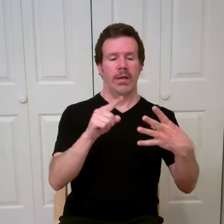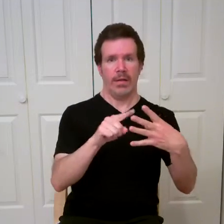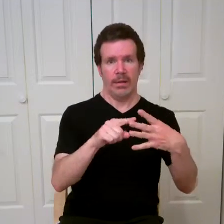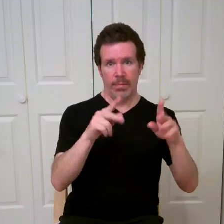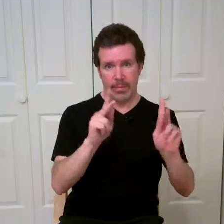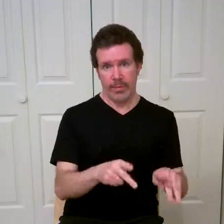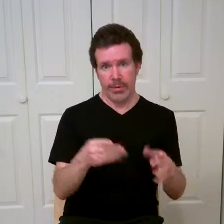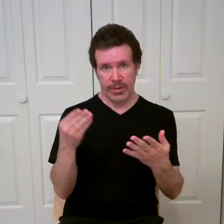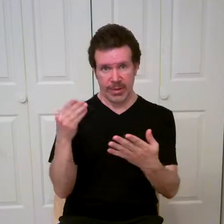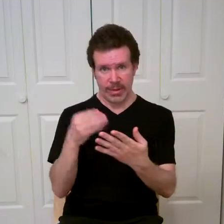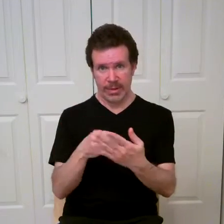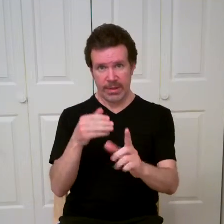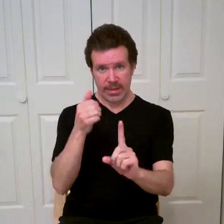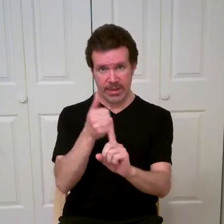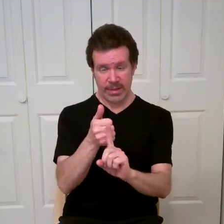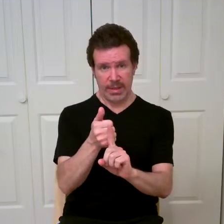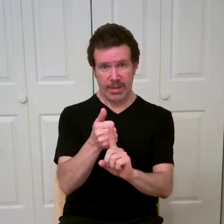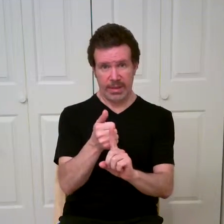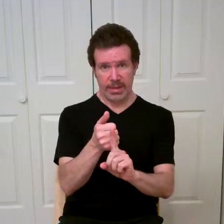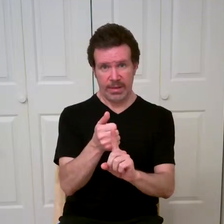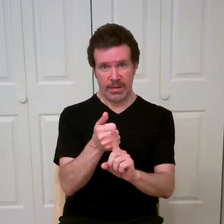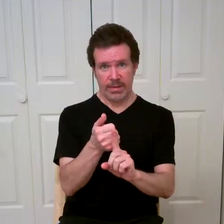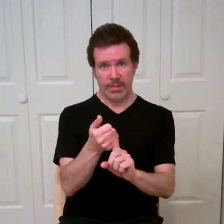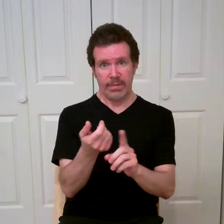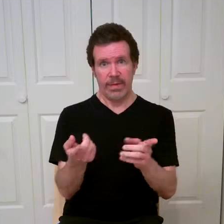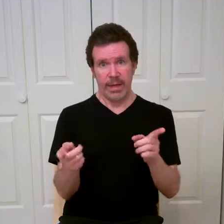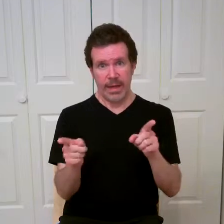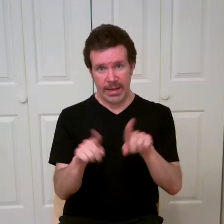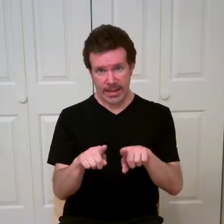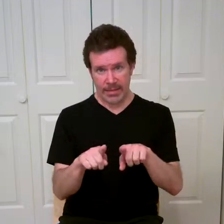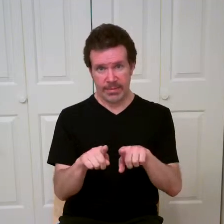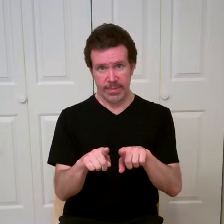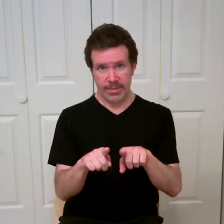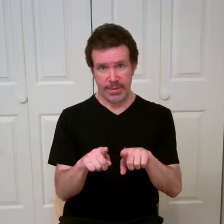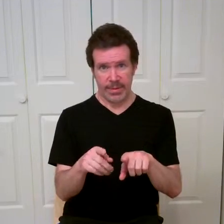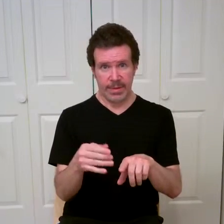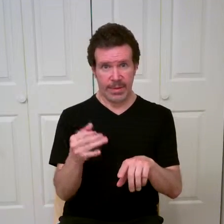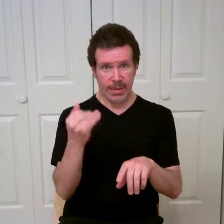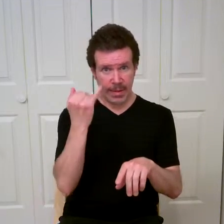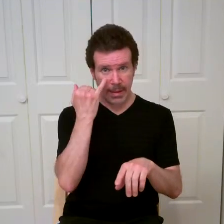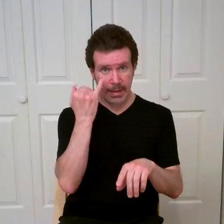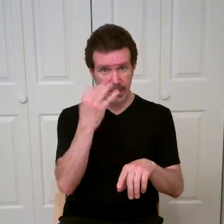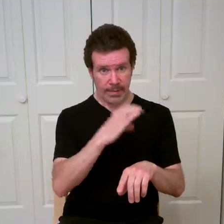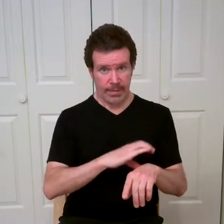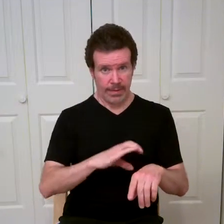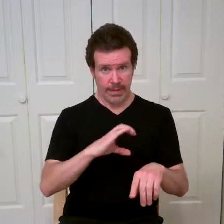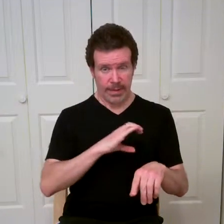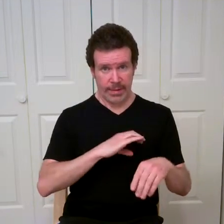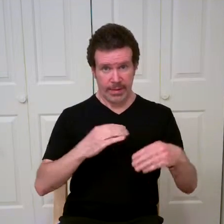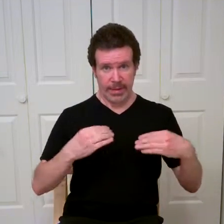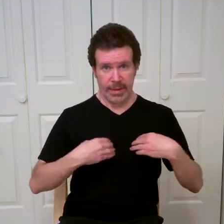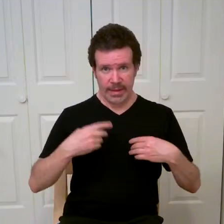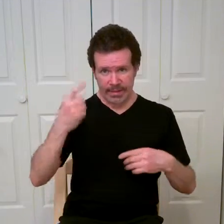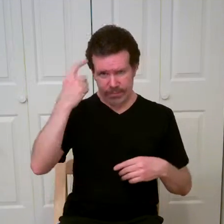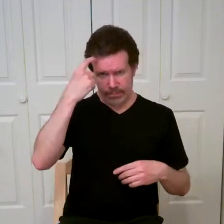Person versus self is when a character has a physical or mental ailment.